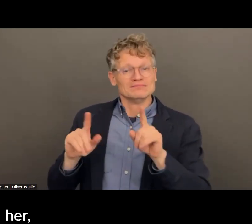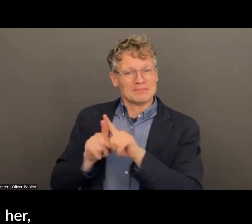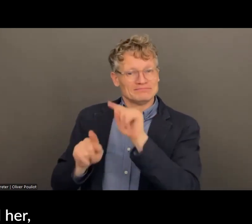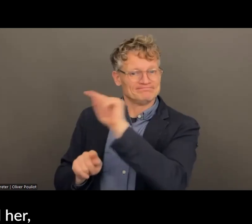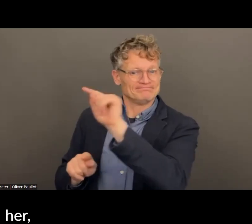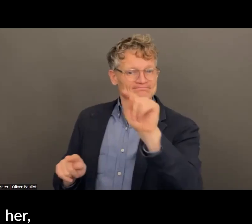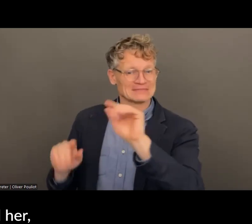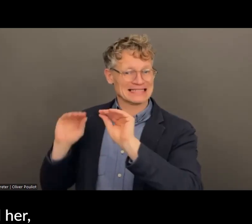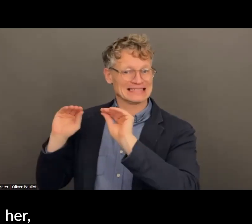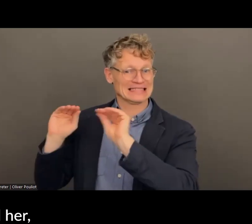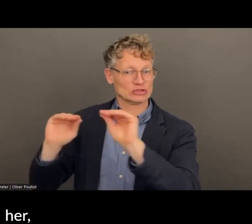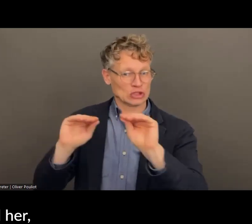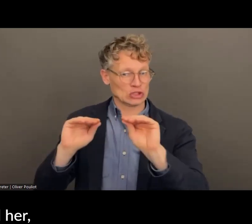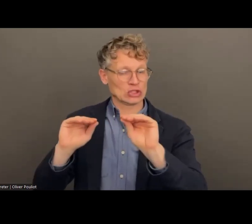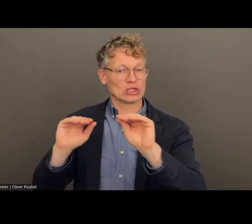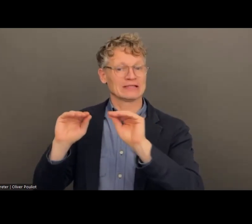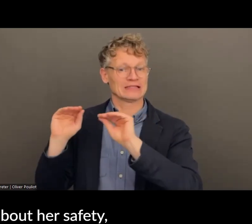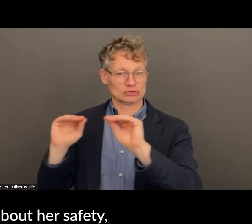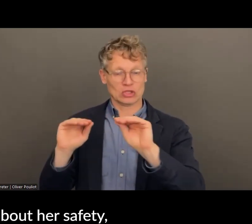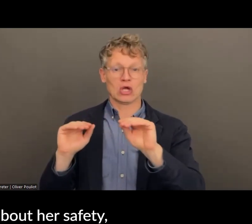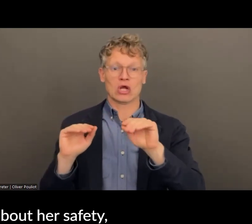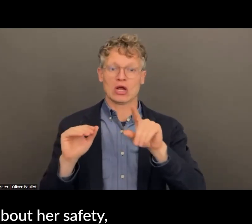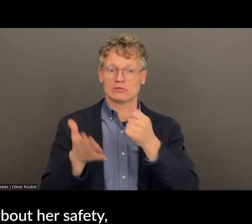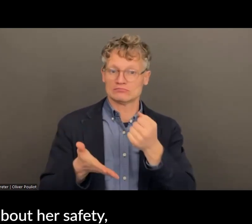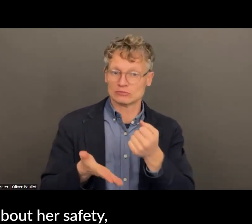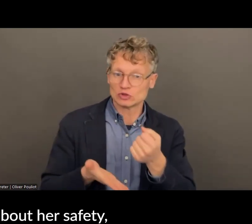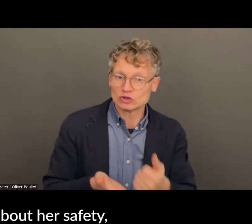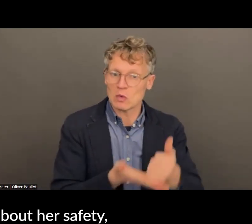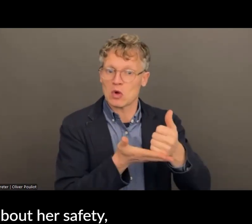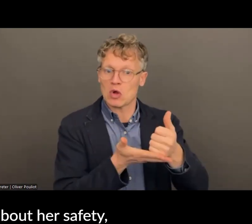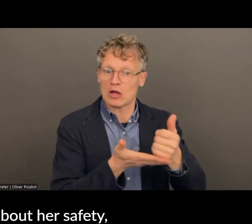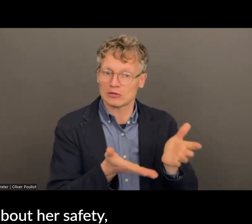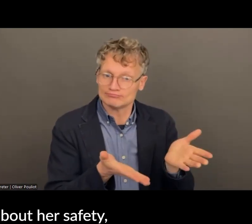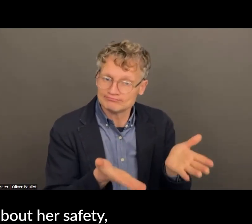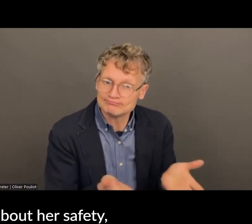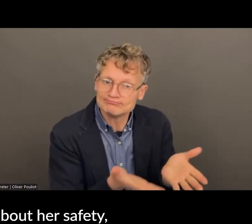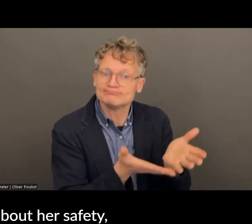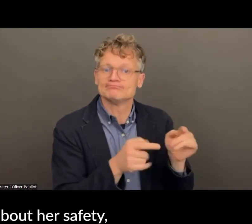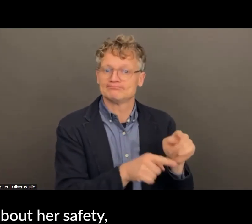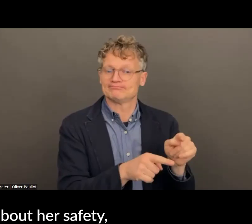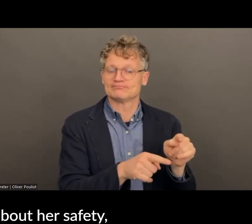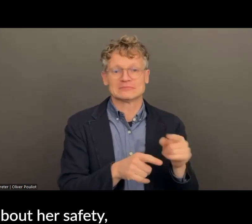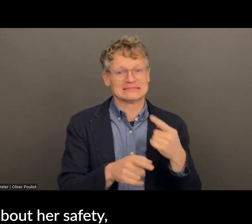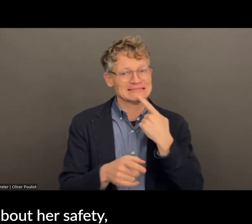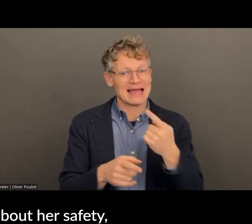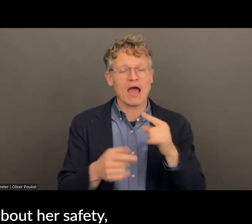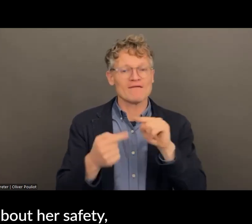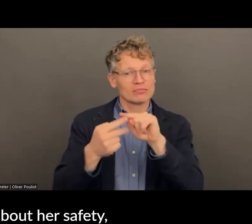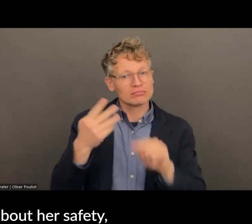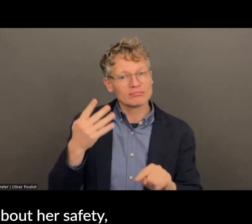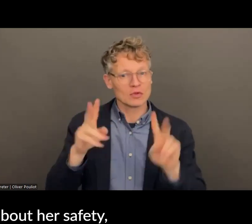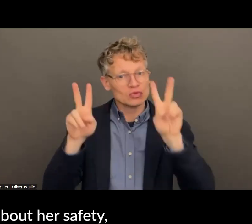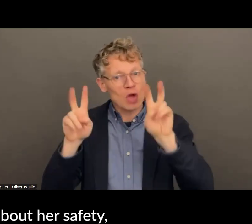her, Susmita and her mother Lali. And then they talked about her safety, talk about how her